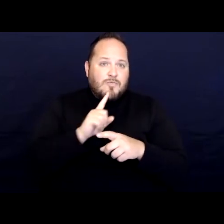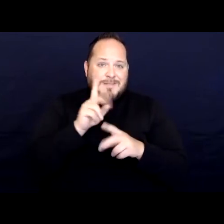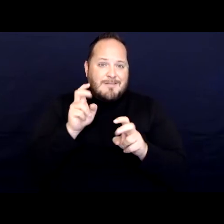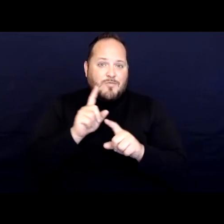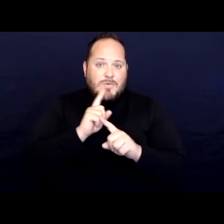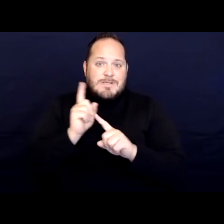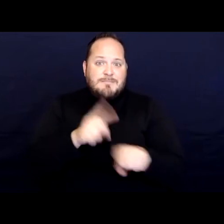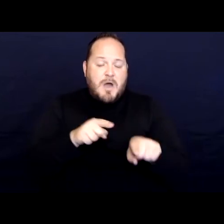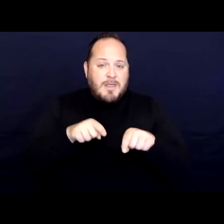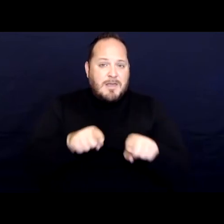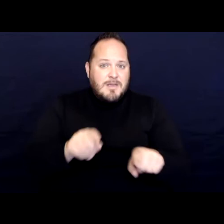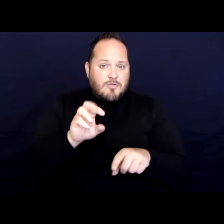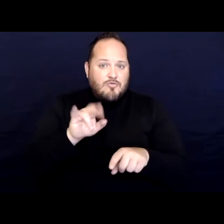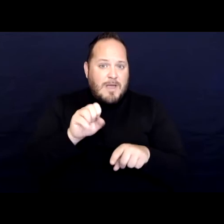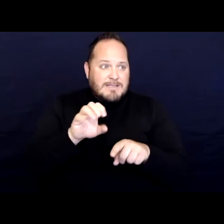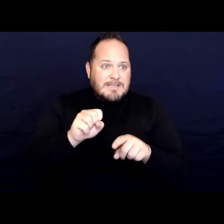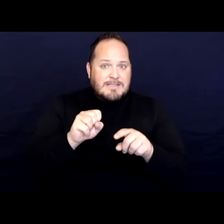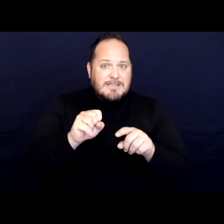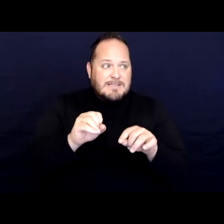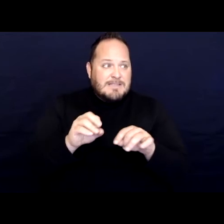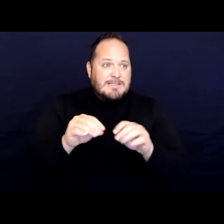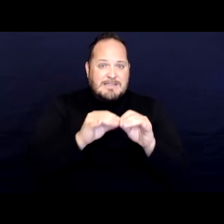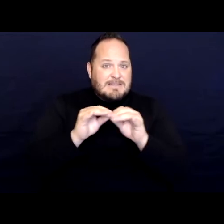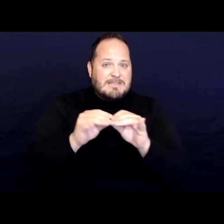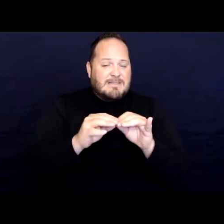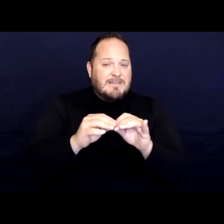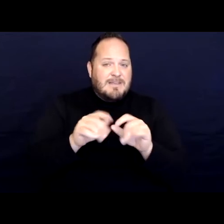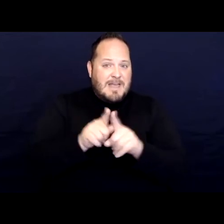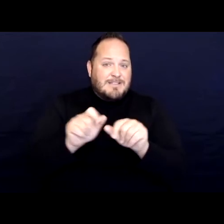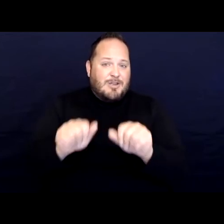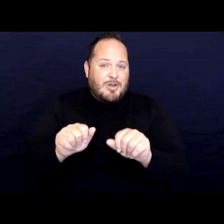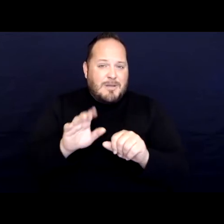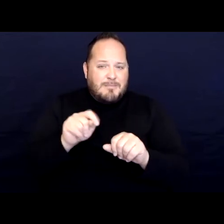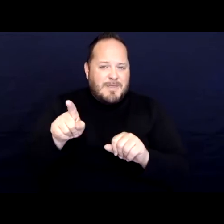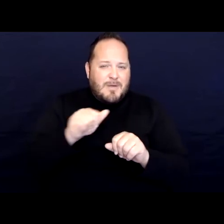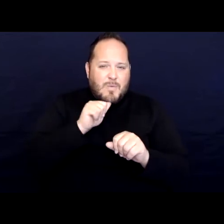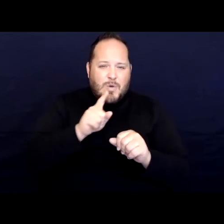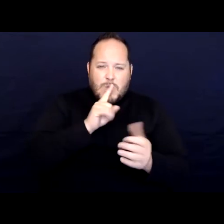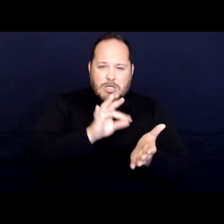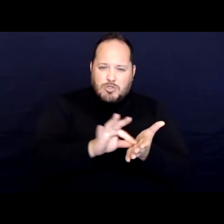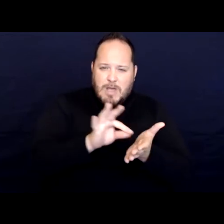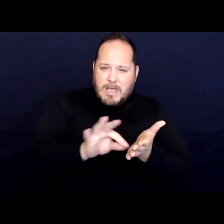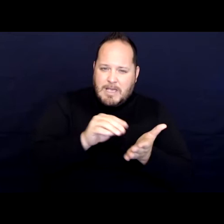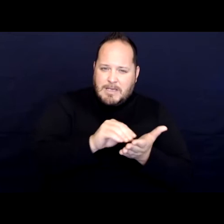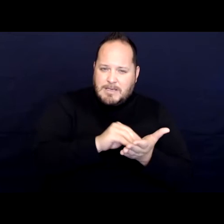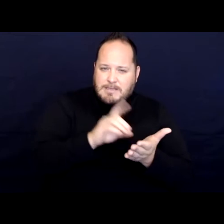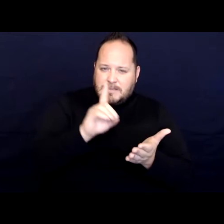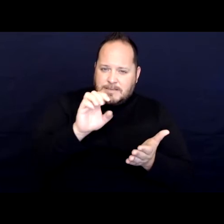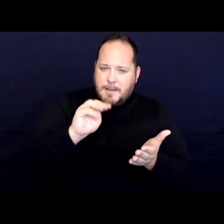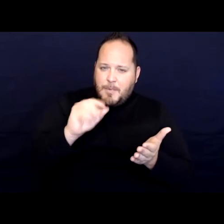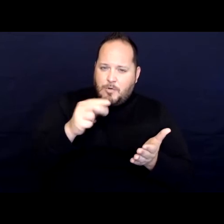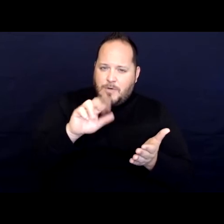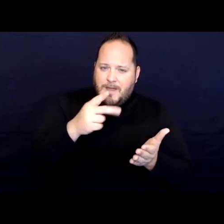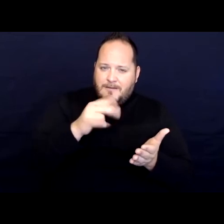I think, and they were not tracking the demographics the same way that we were seeing them.